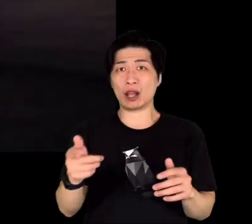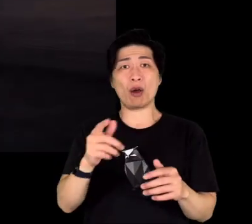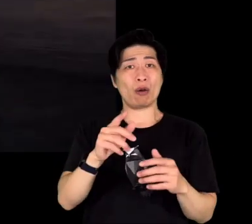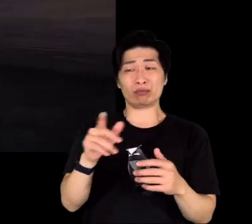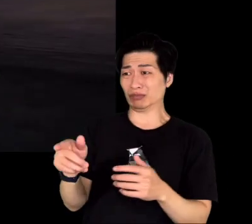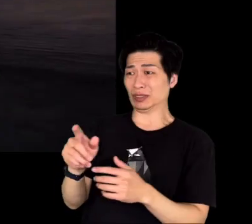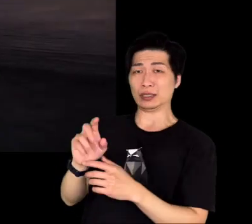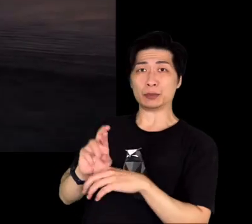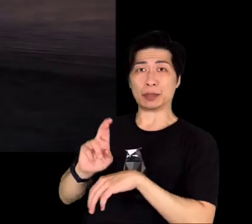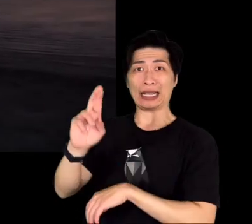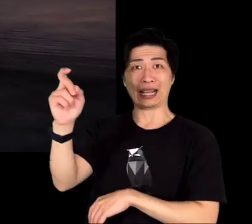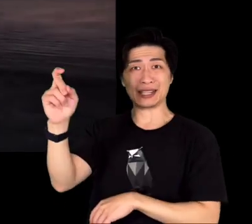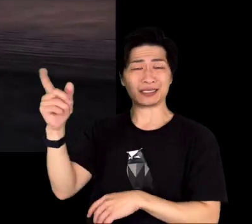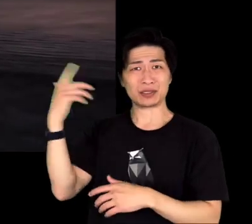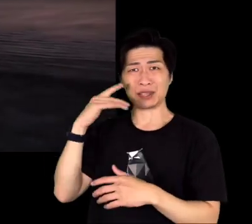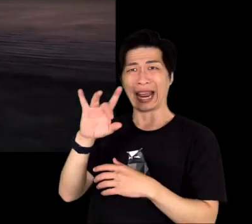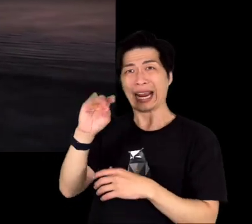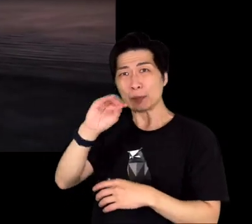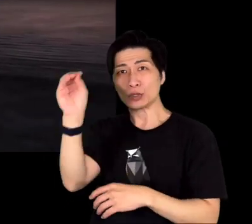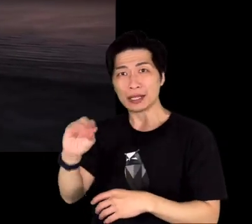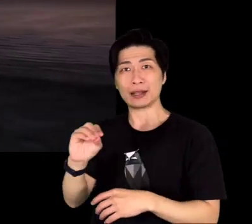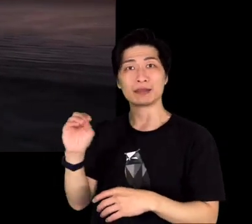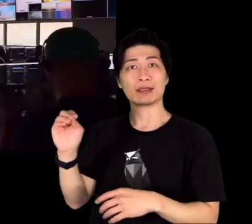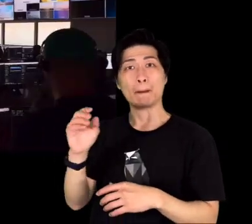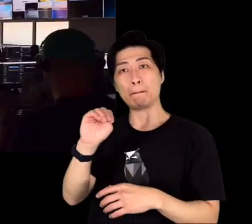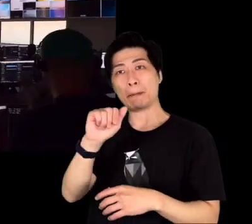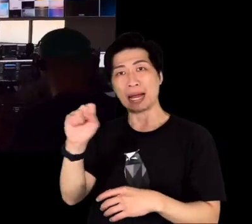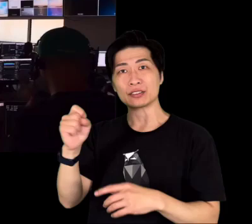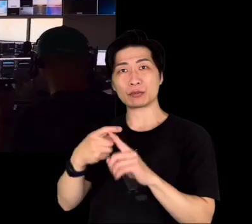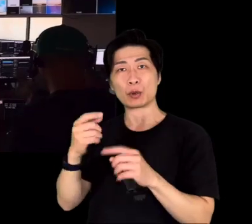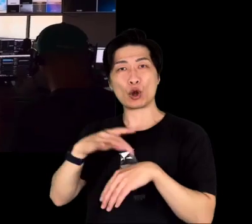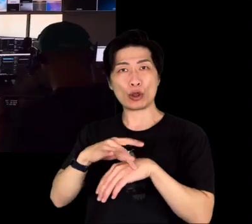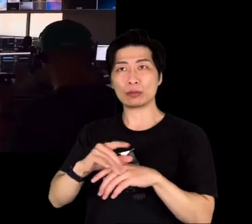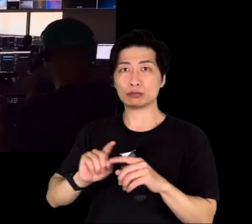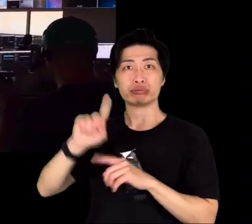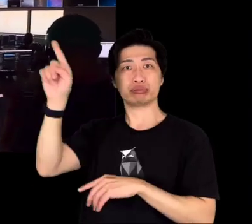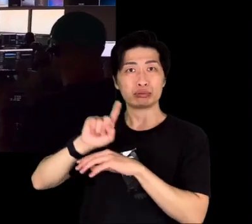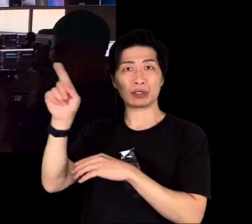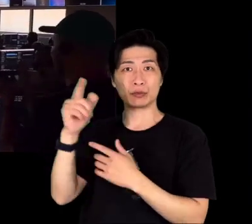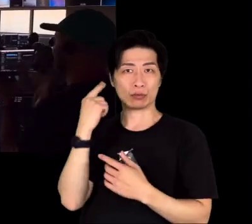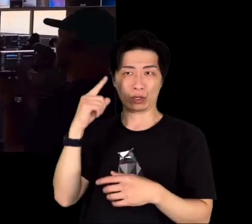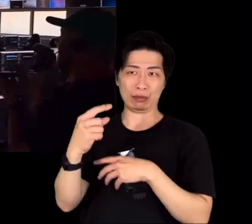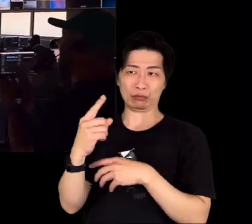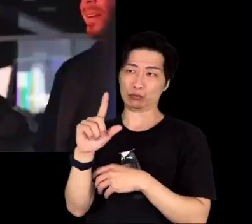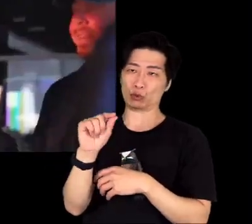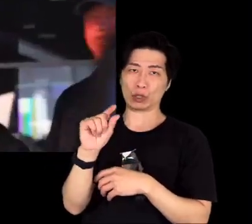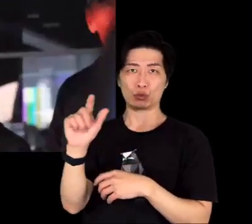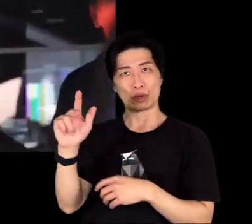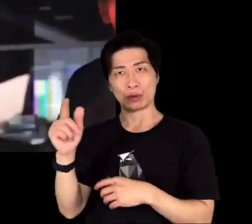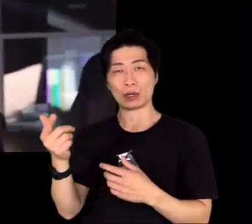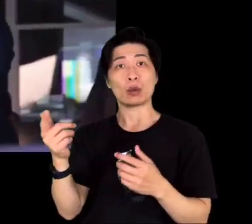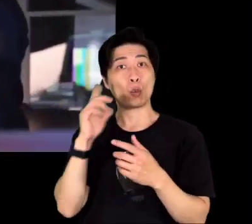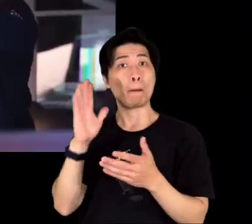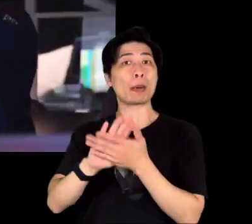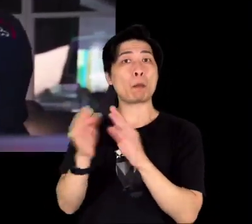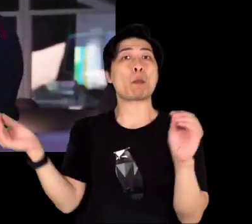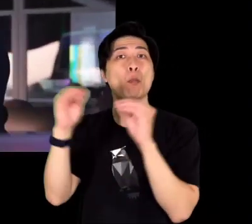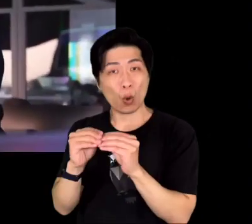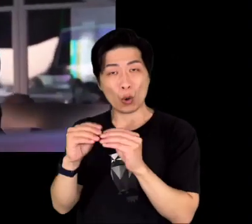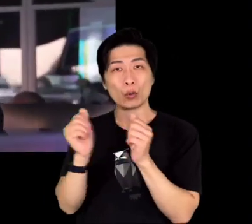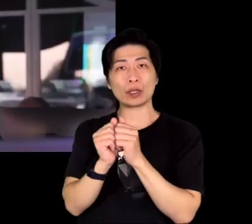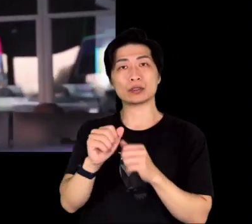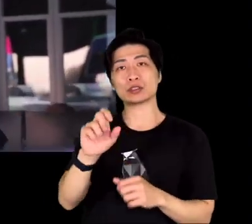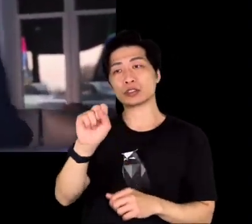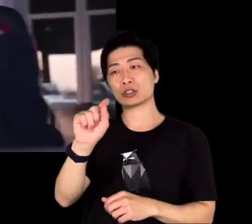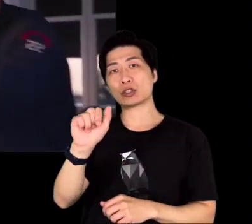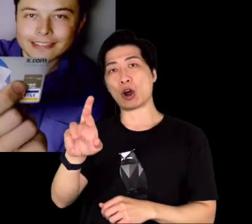sending 80% of the Earth's mass to orbit in 2023, with that number likely to get larger with the launch of Starship. We can also throw